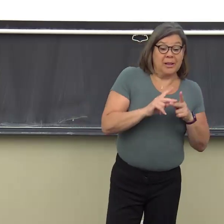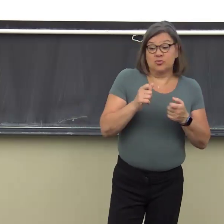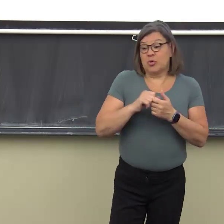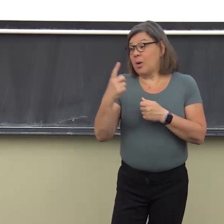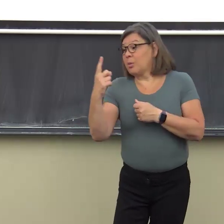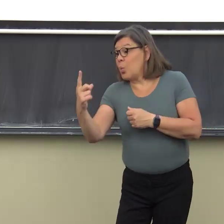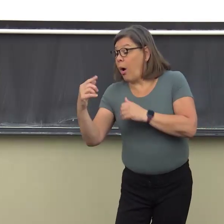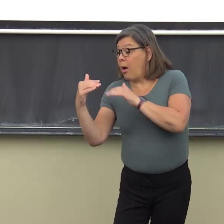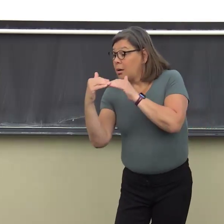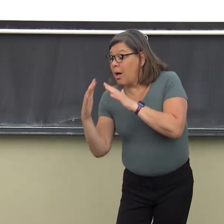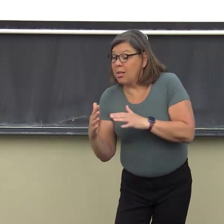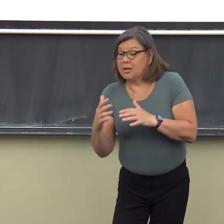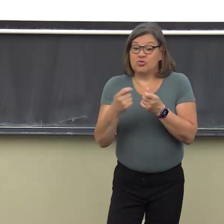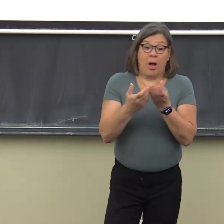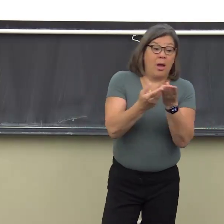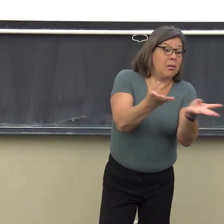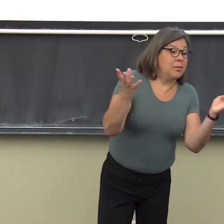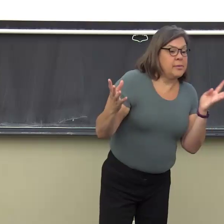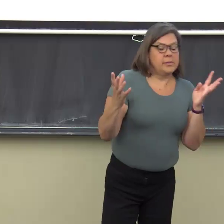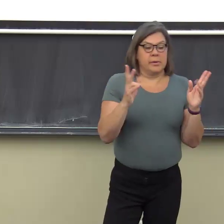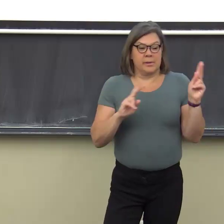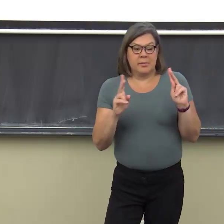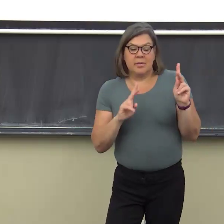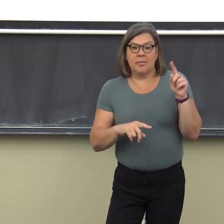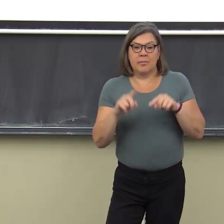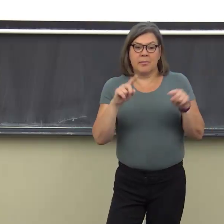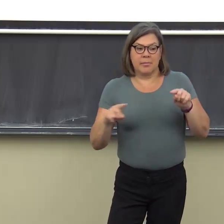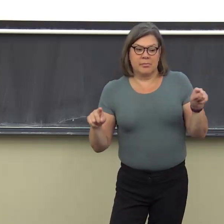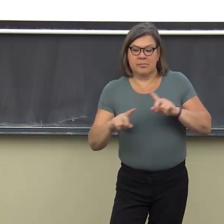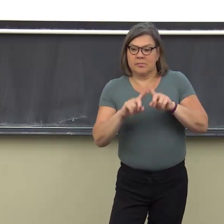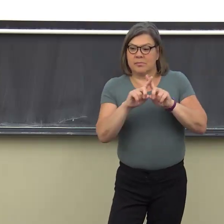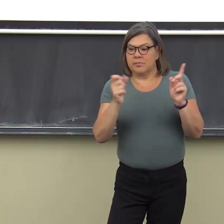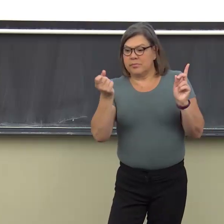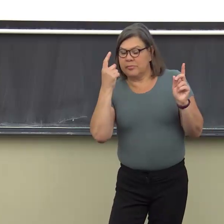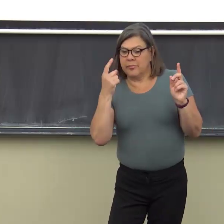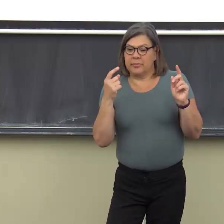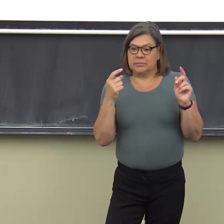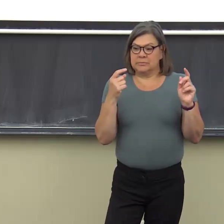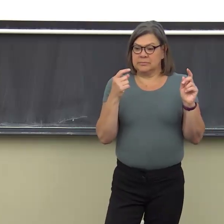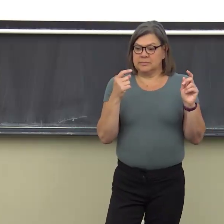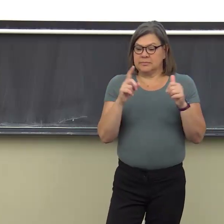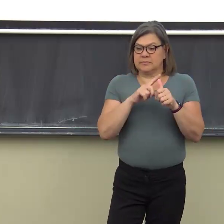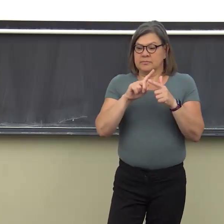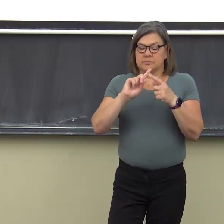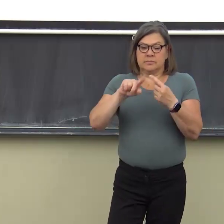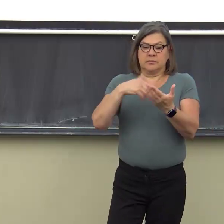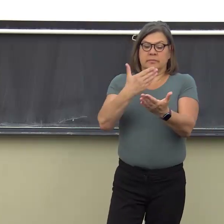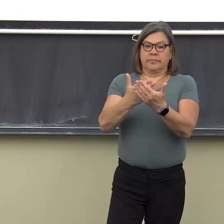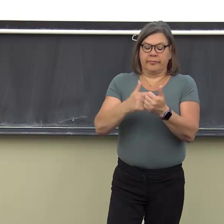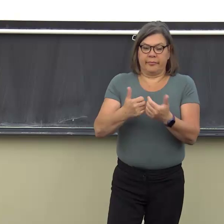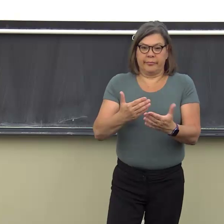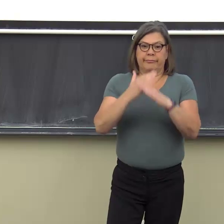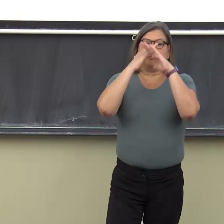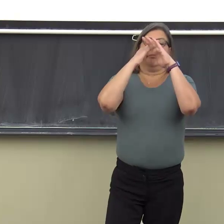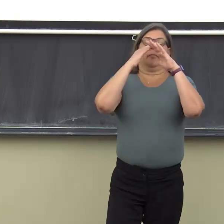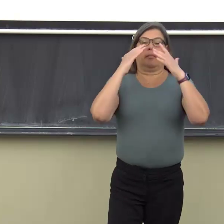trying the whole place, and people having different understandings, and then you get to this bigger wall.